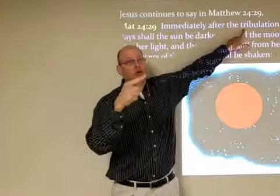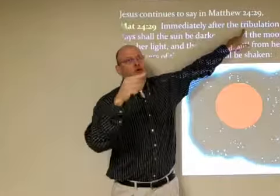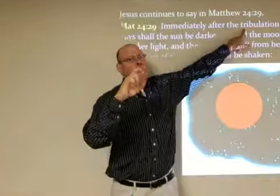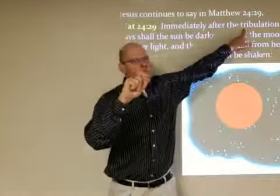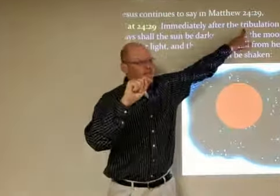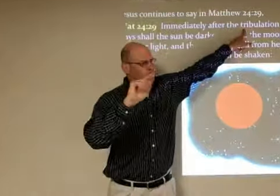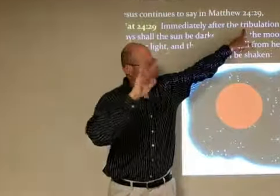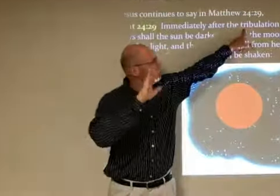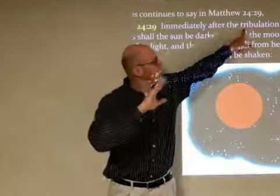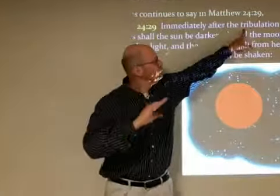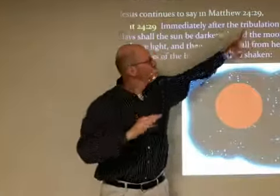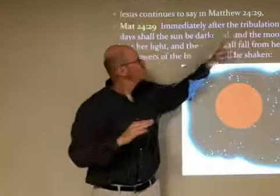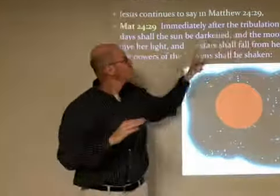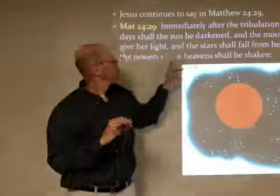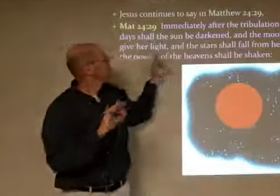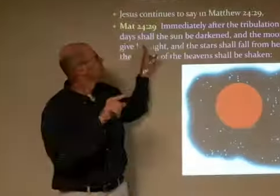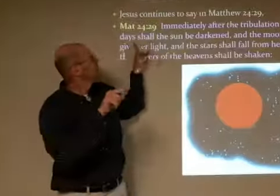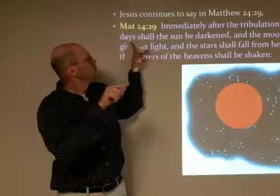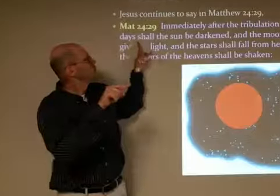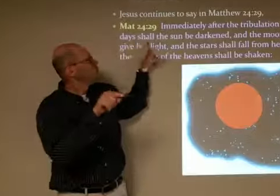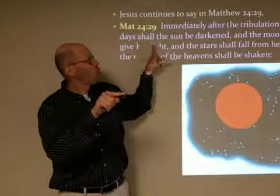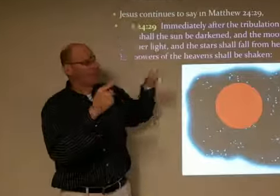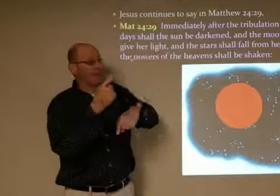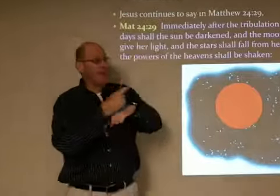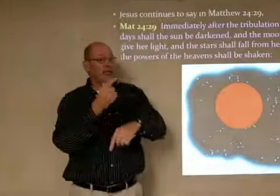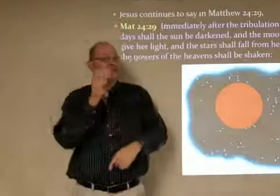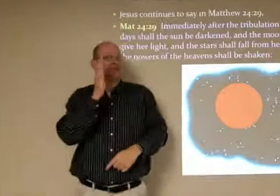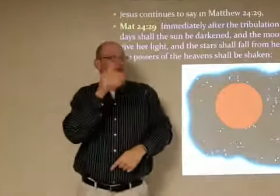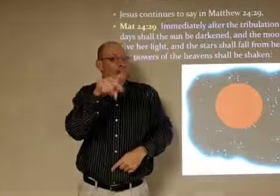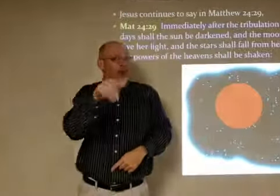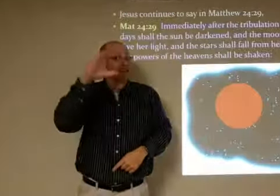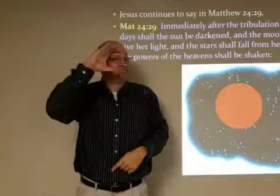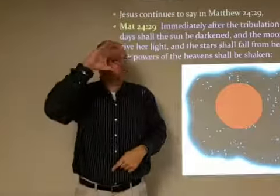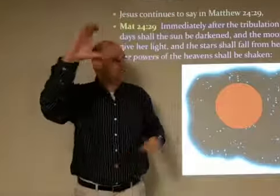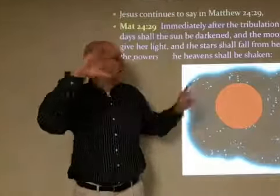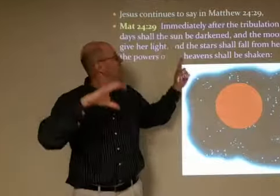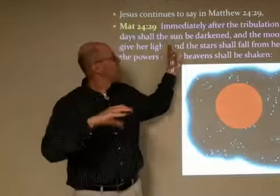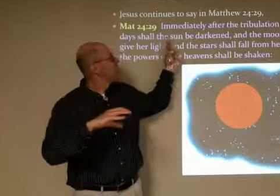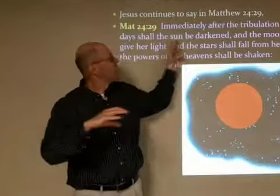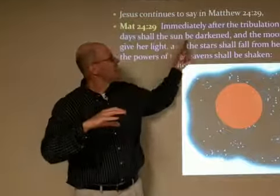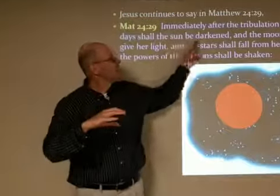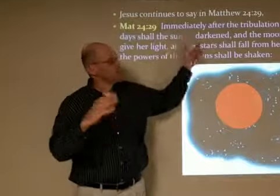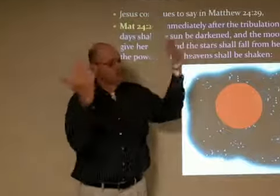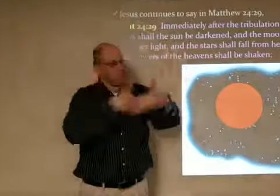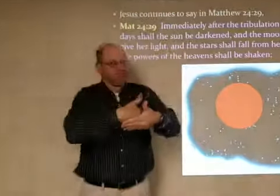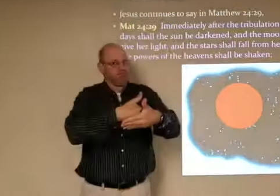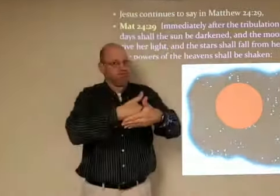Immediately after the tribulation of those days shall the sun be darkened,